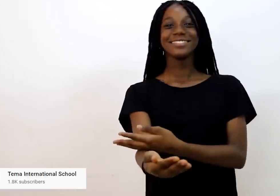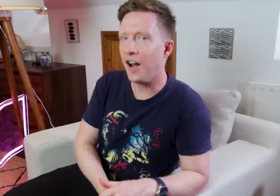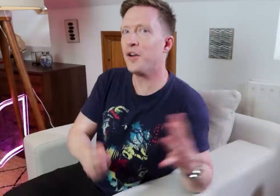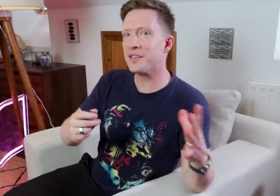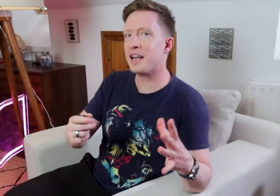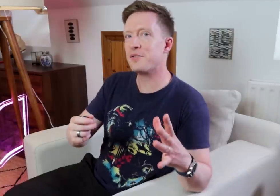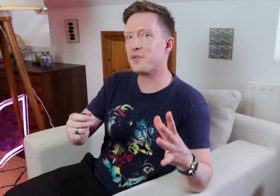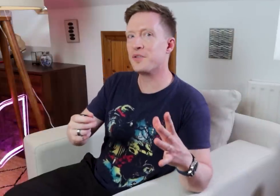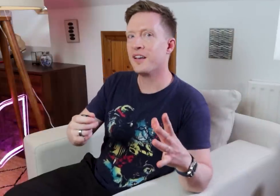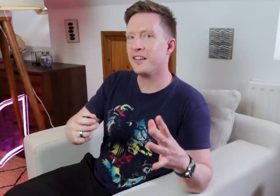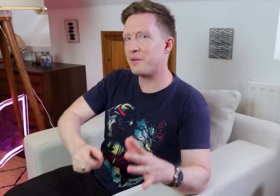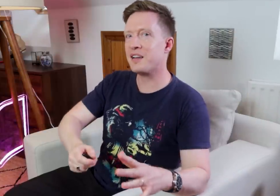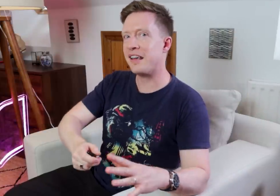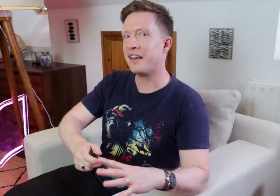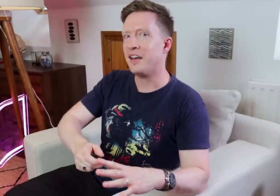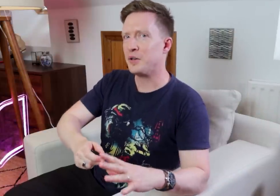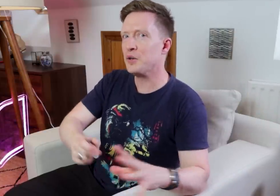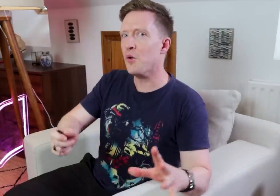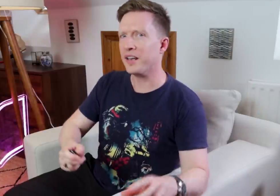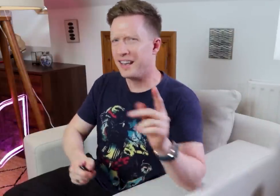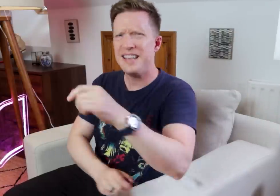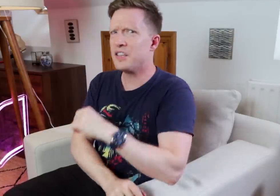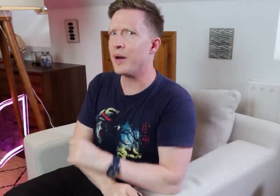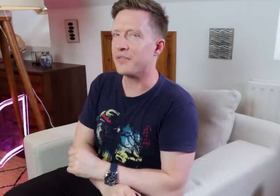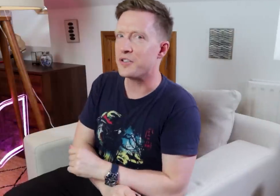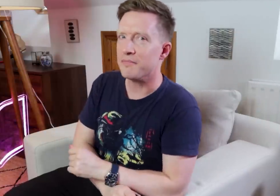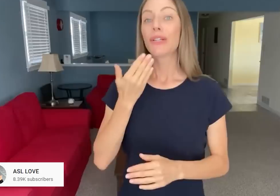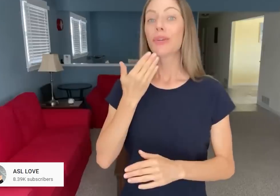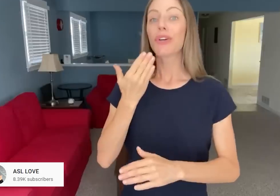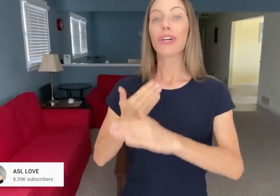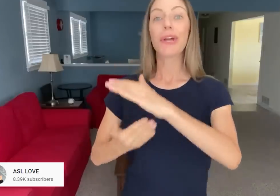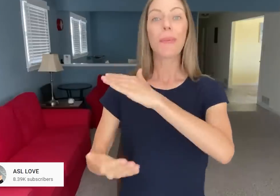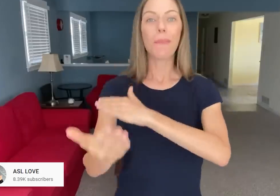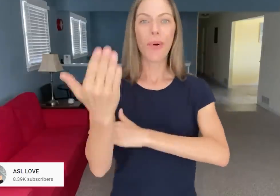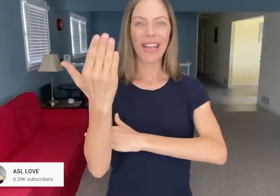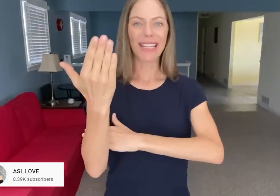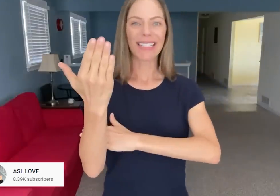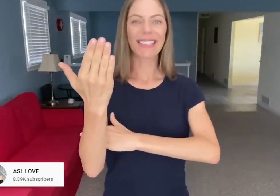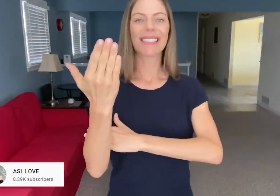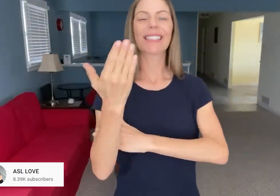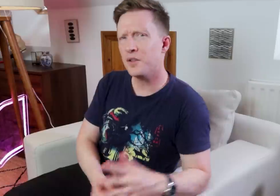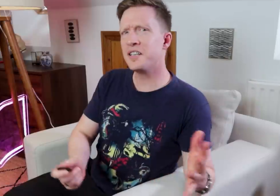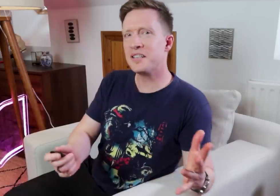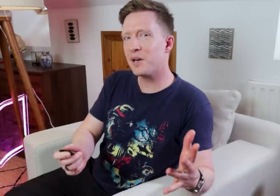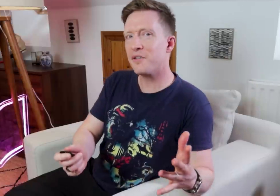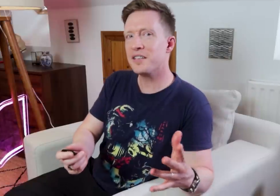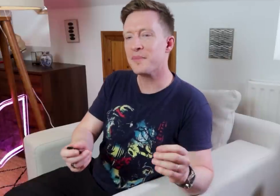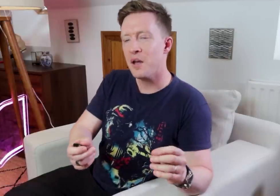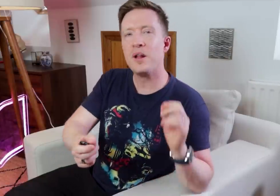I know this language, of course. They were saying, good morning. Here's the US version. So, good morning. Notice any similarities? Well,